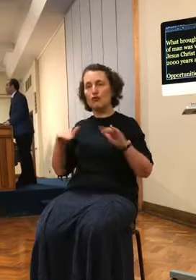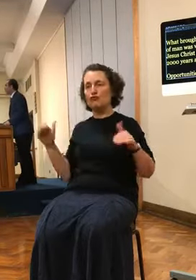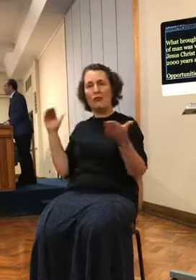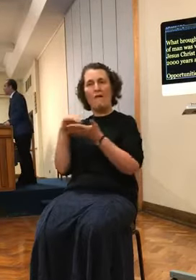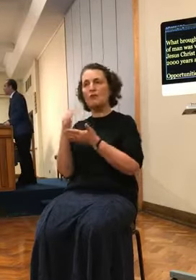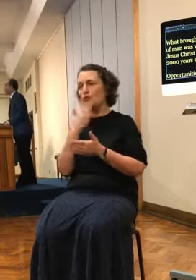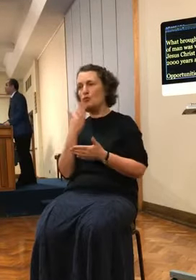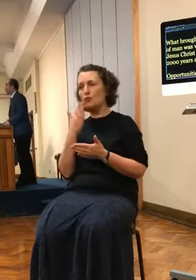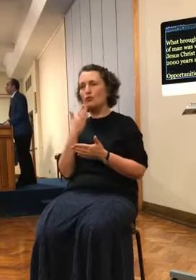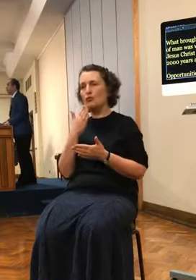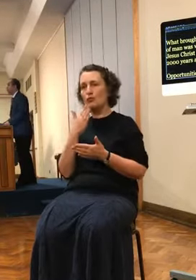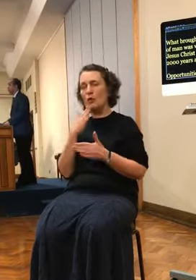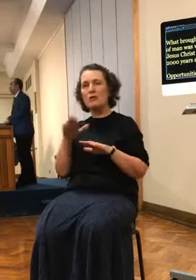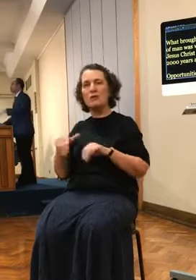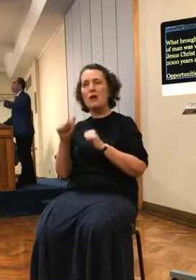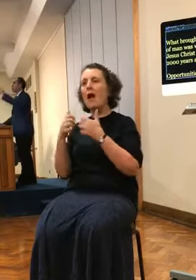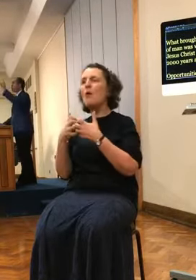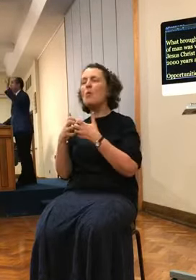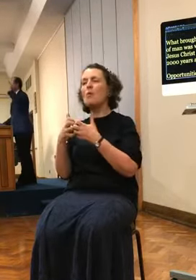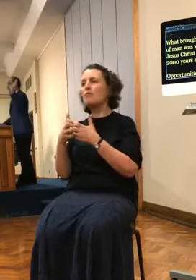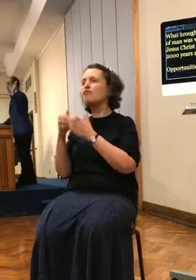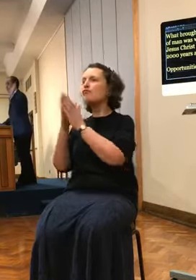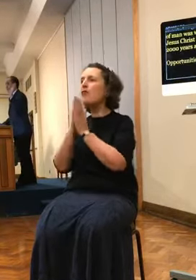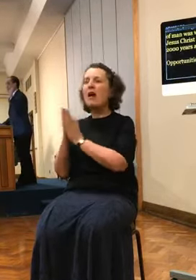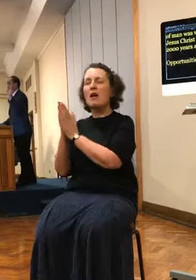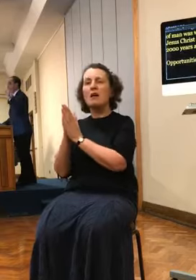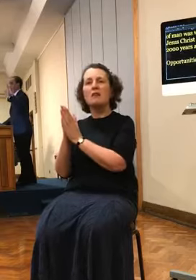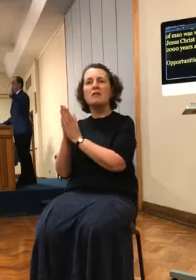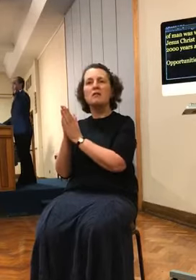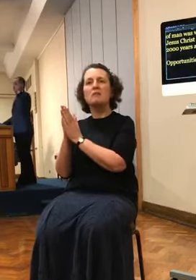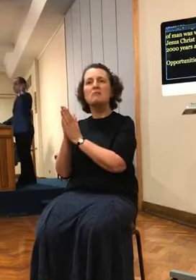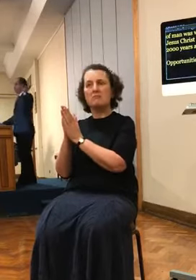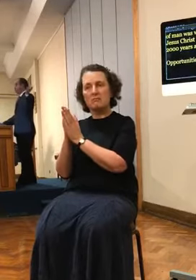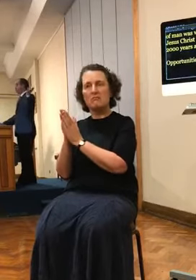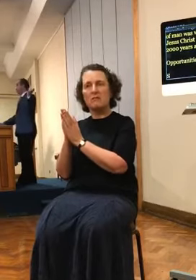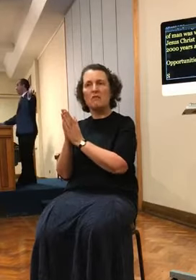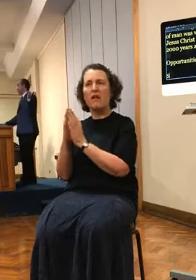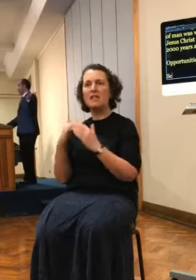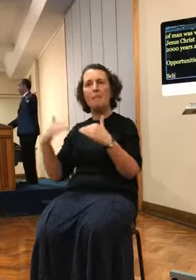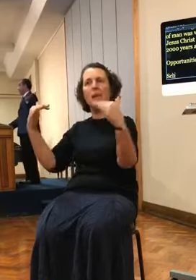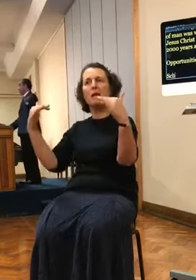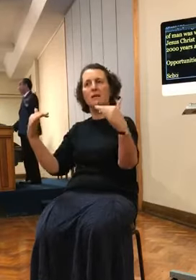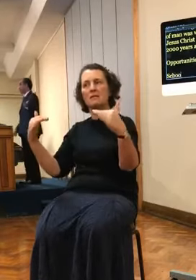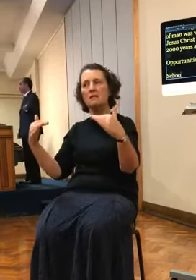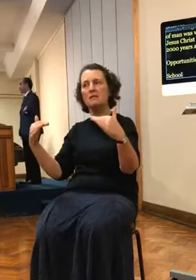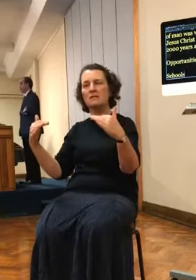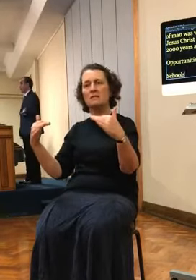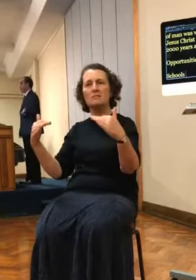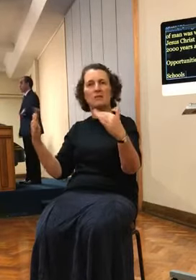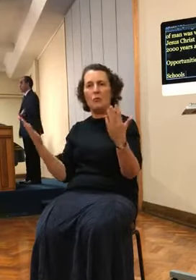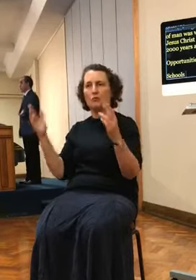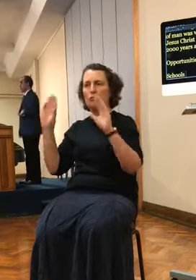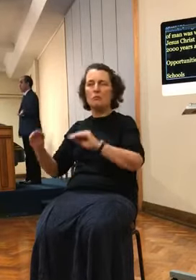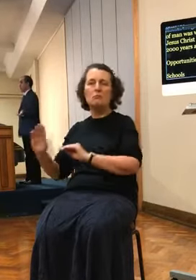are schools now, it is forbidden. Most schools are coming. Maybe one, just few